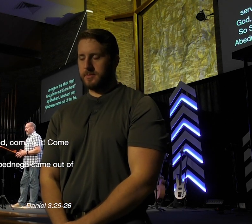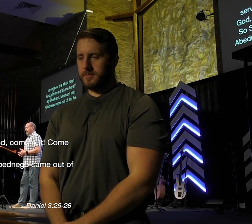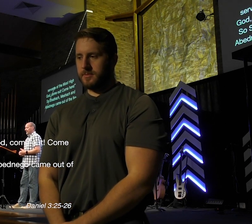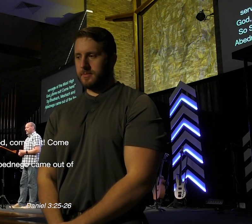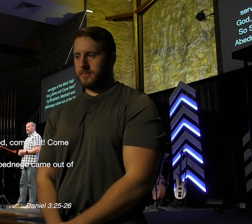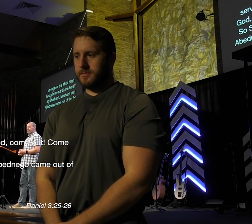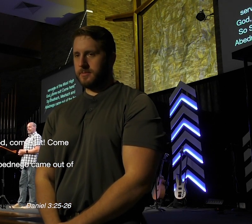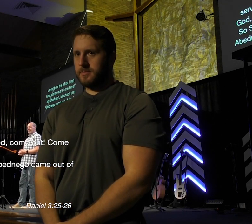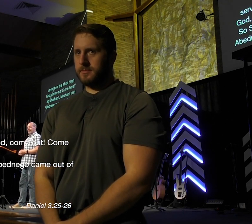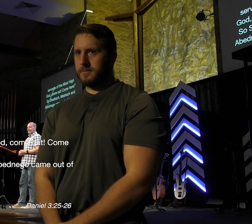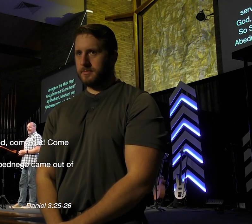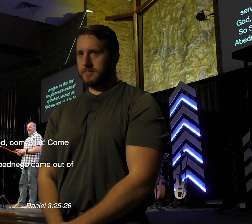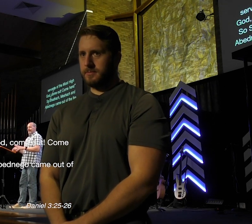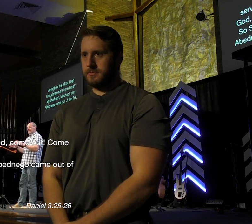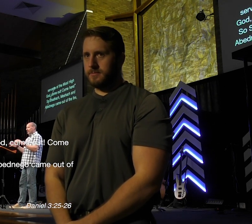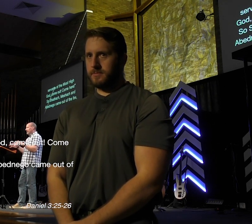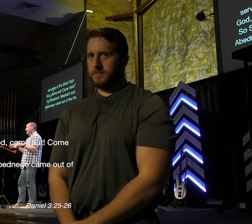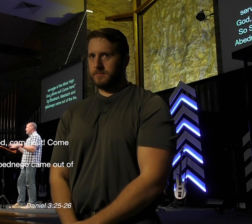of the fire.